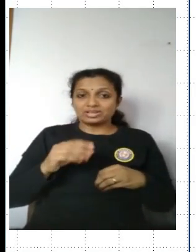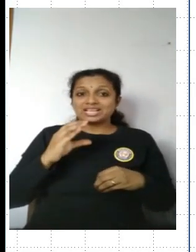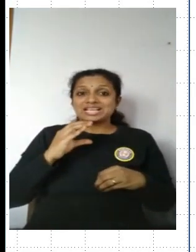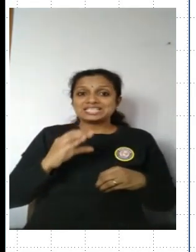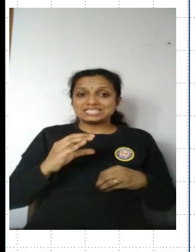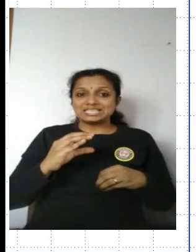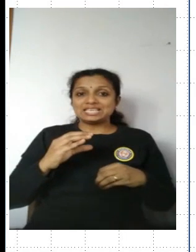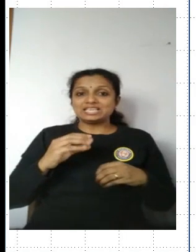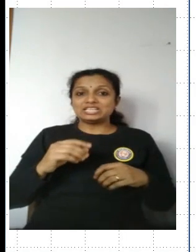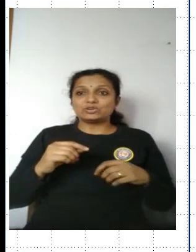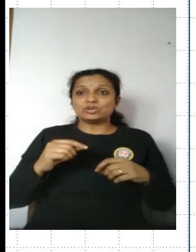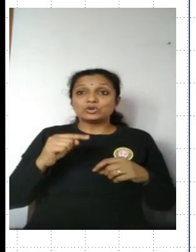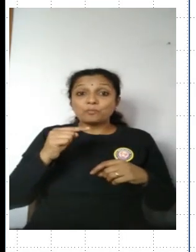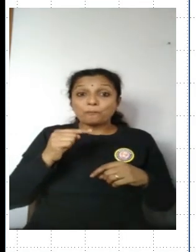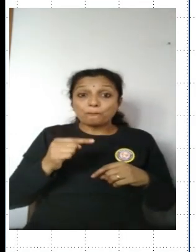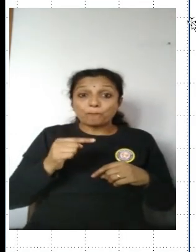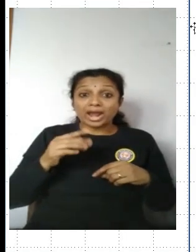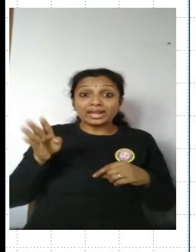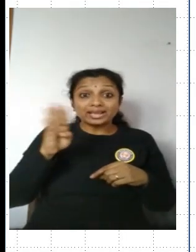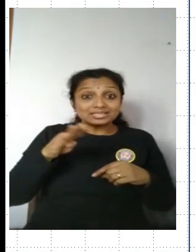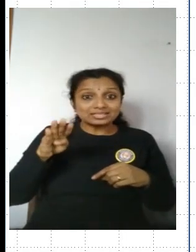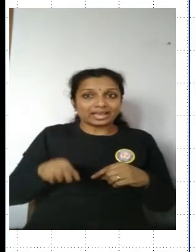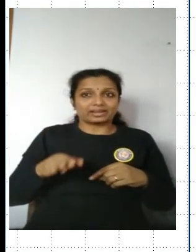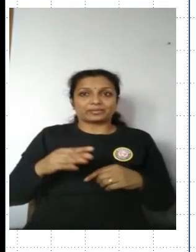to minus 9.